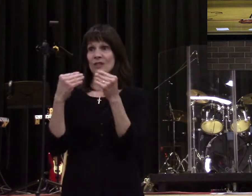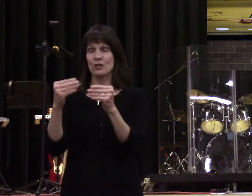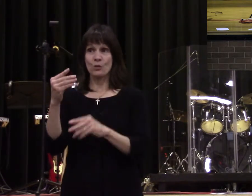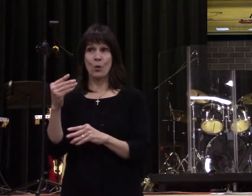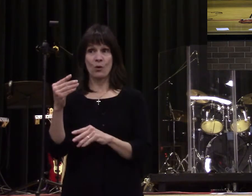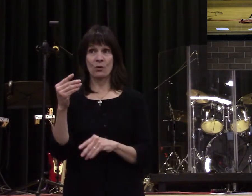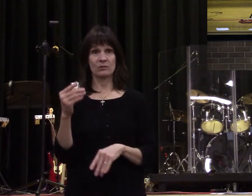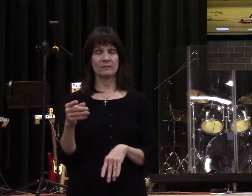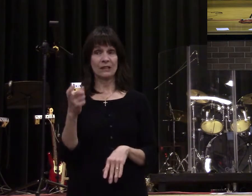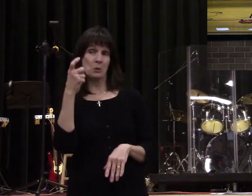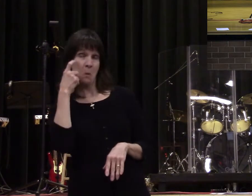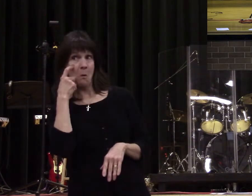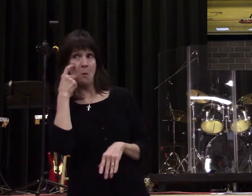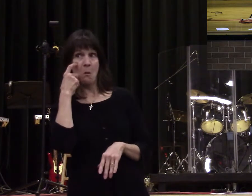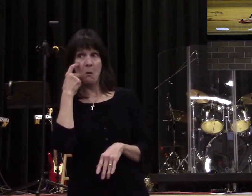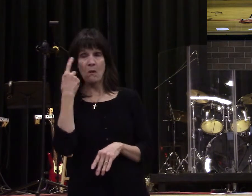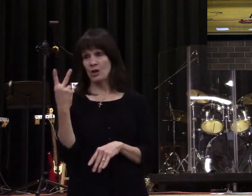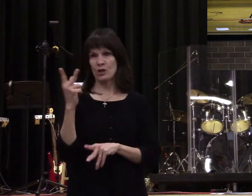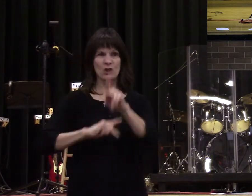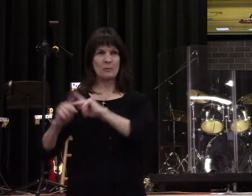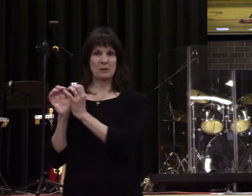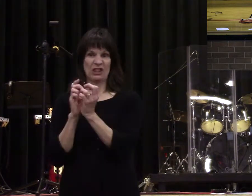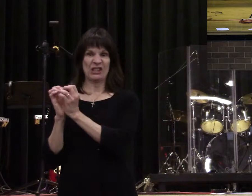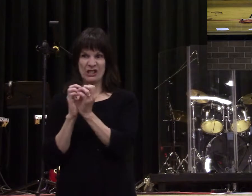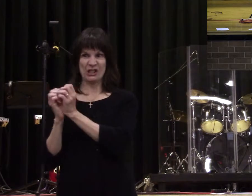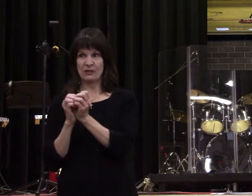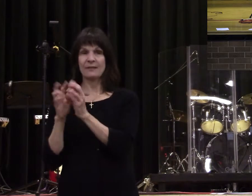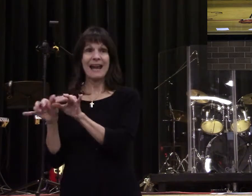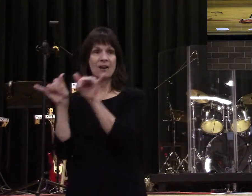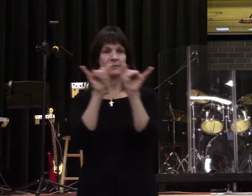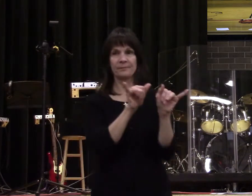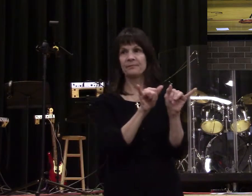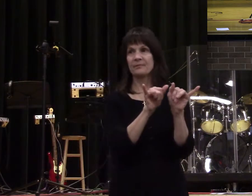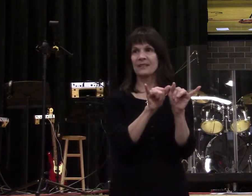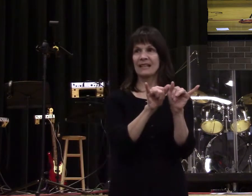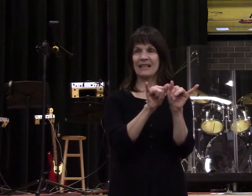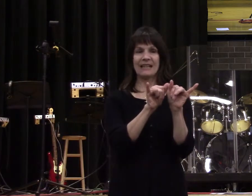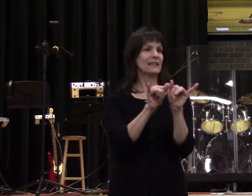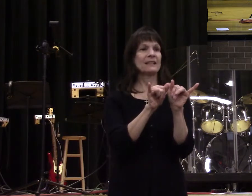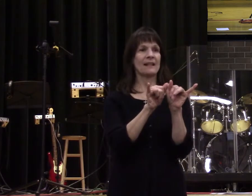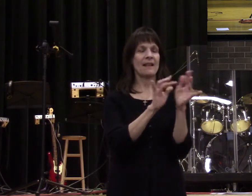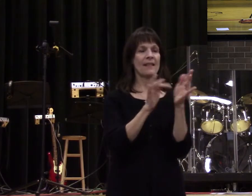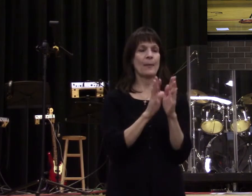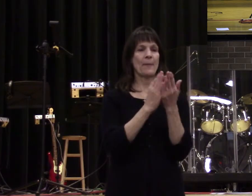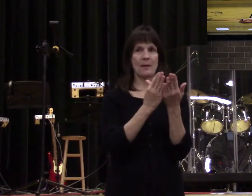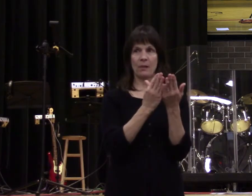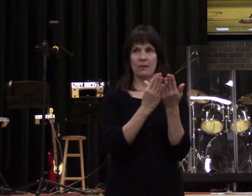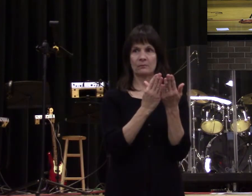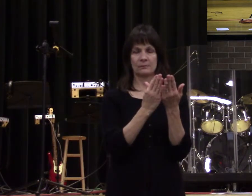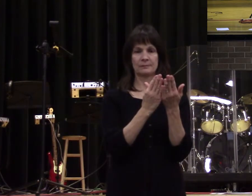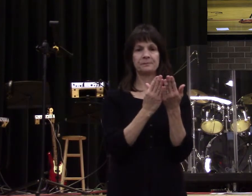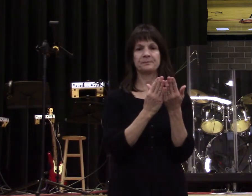We're going to get right to the hot part. John chapter 4, verse 19. It says, a woman said to him,